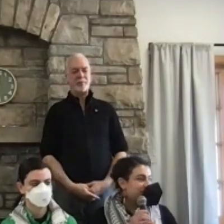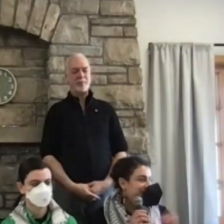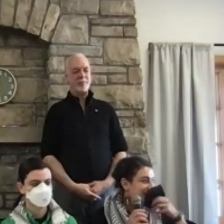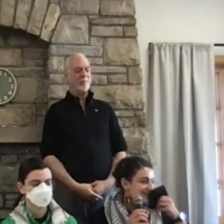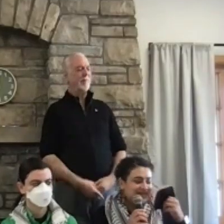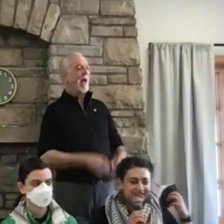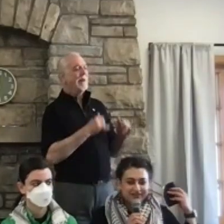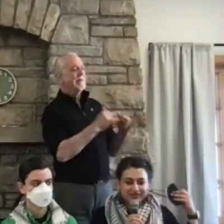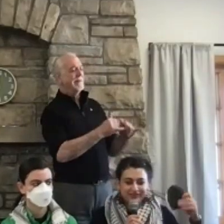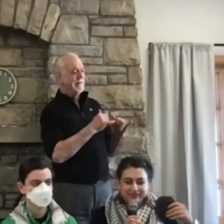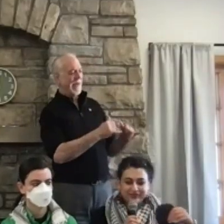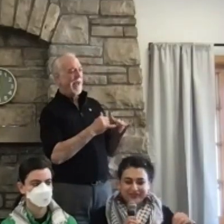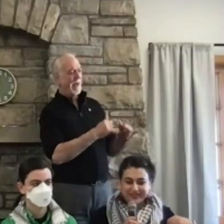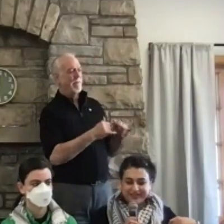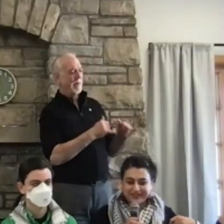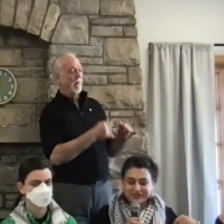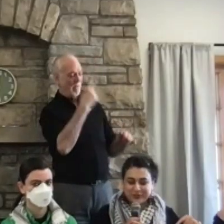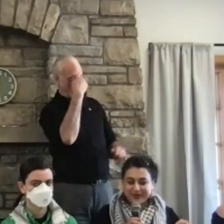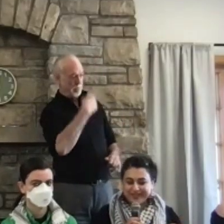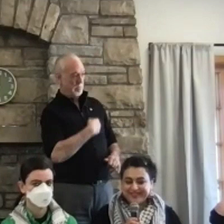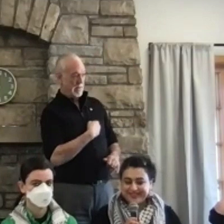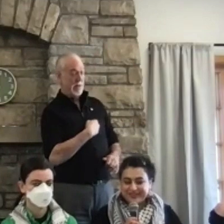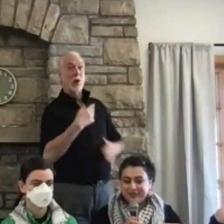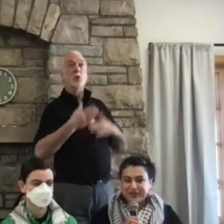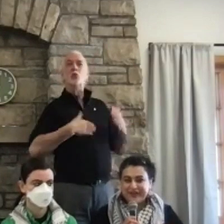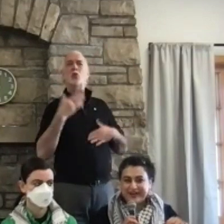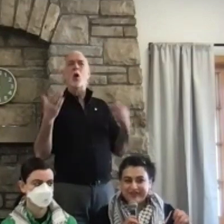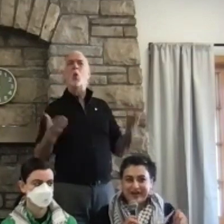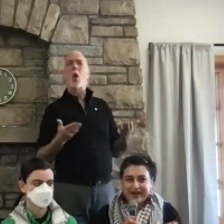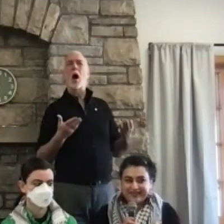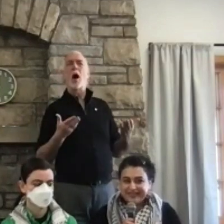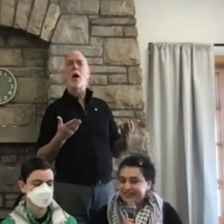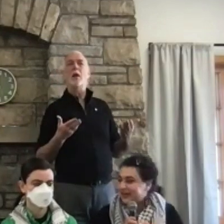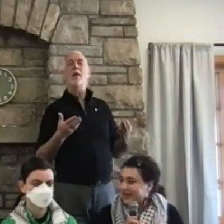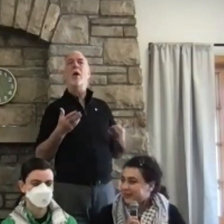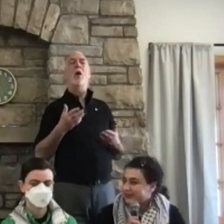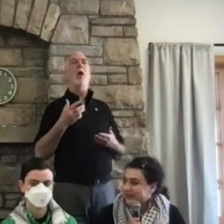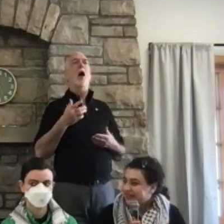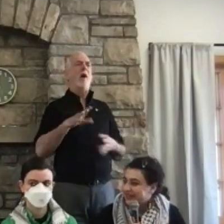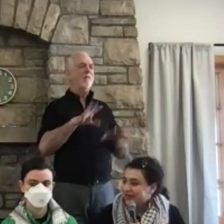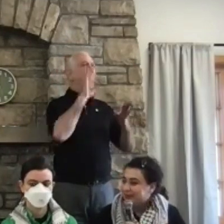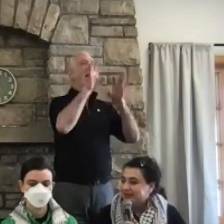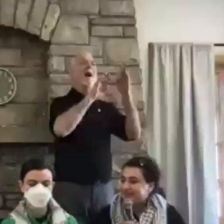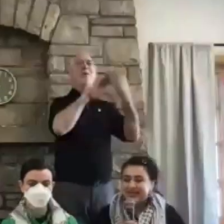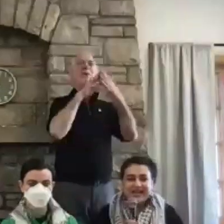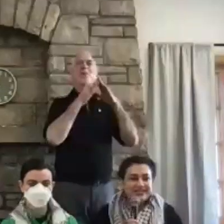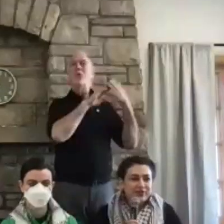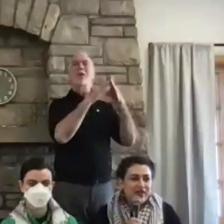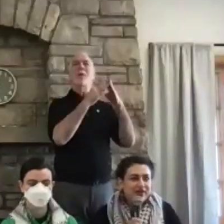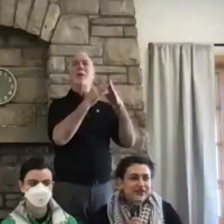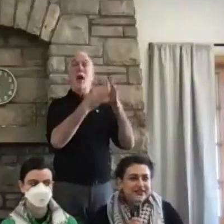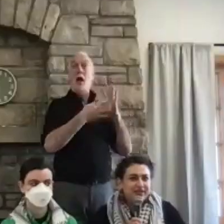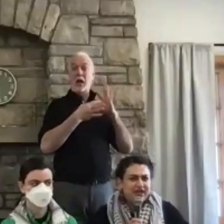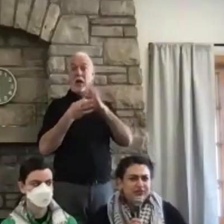Very similar in that sense. For me, joy is the community that I find. You know, the connecting